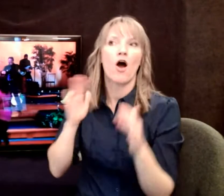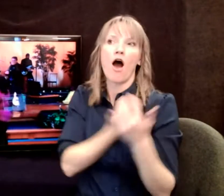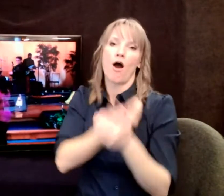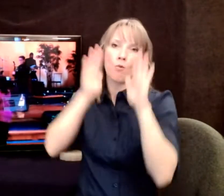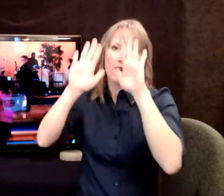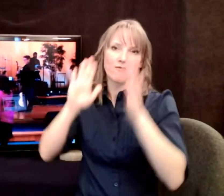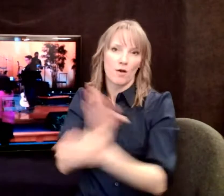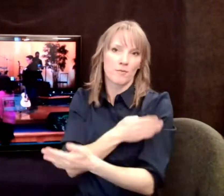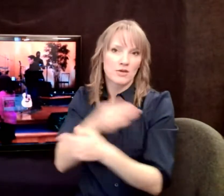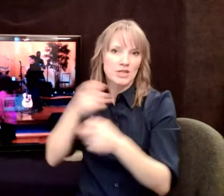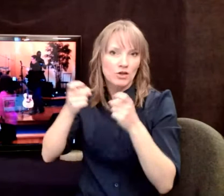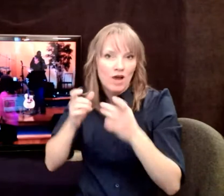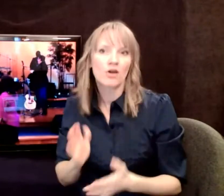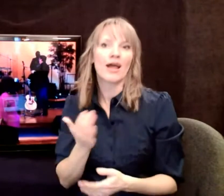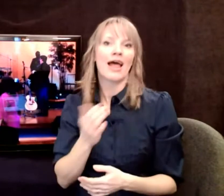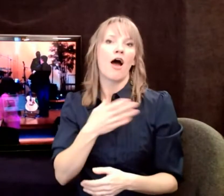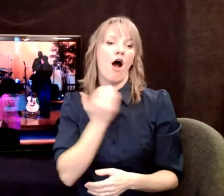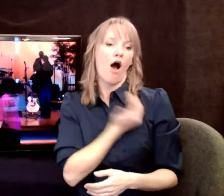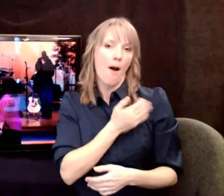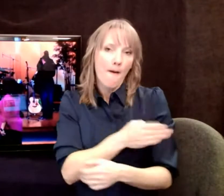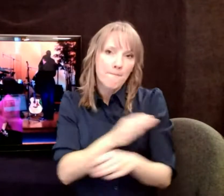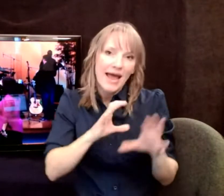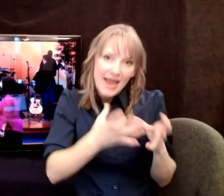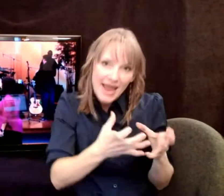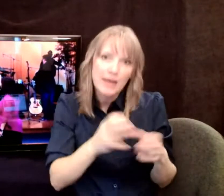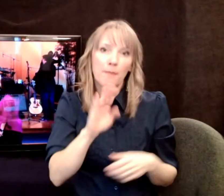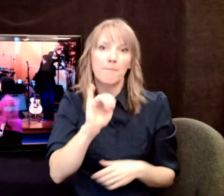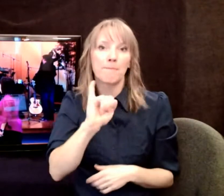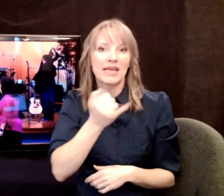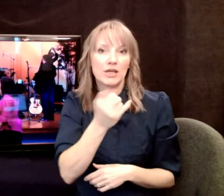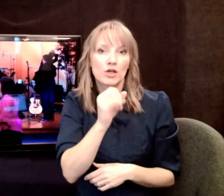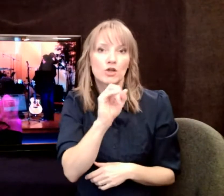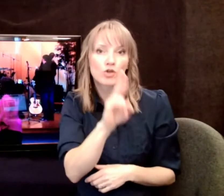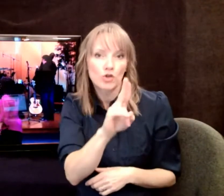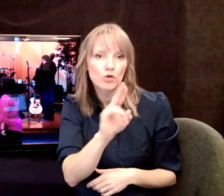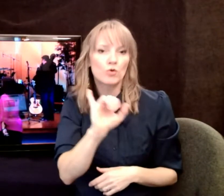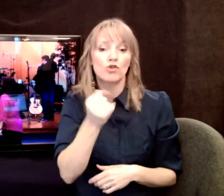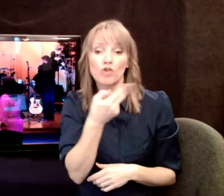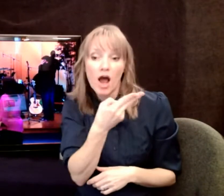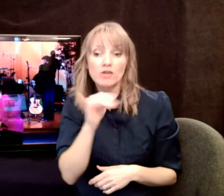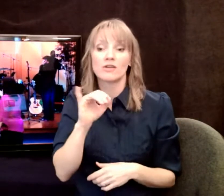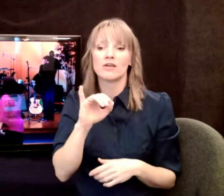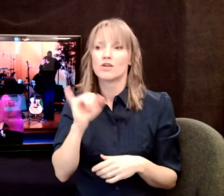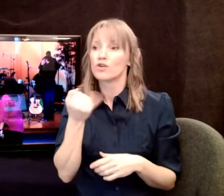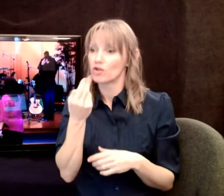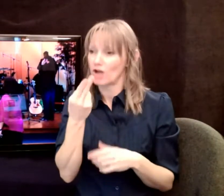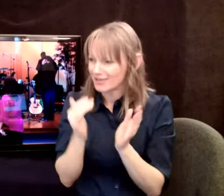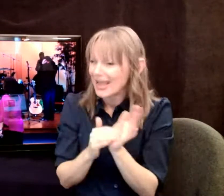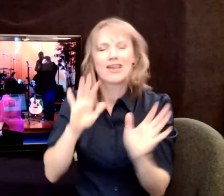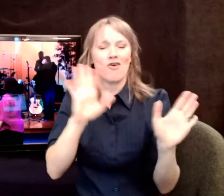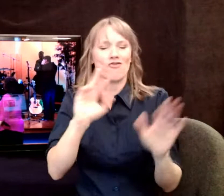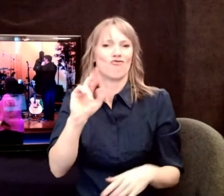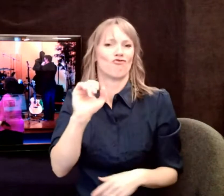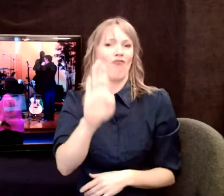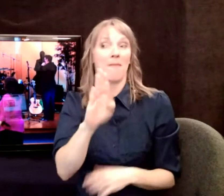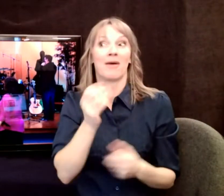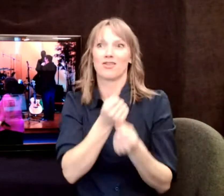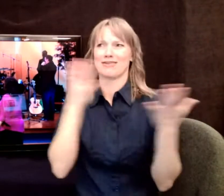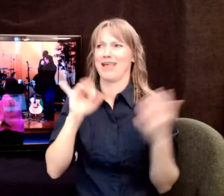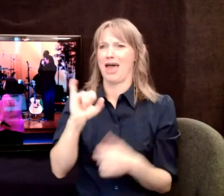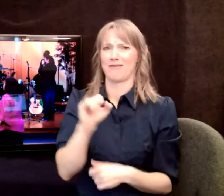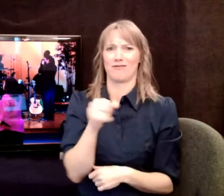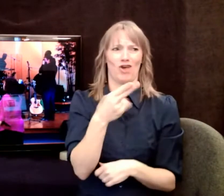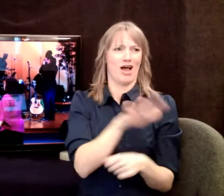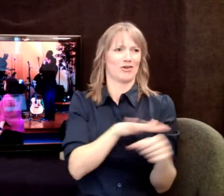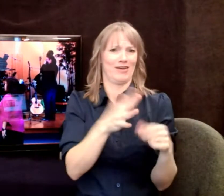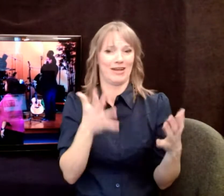as well as let's give thanks to our band, Bijou and Josh and Kent and Josh again. I was going to call it Rob. Yeah, there's lots of Joshes around here,